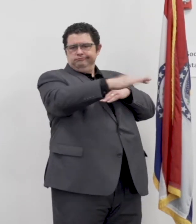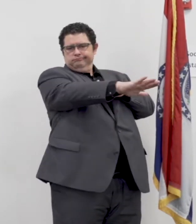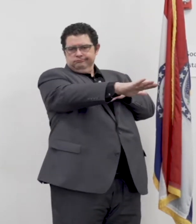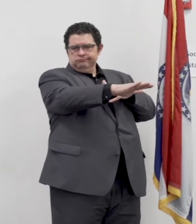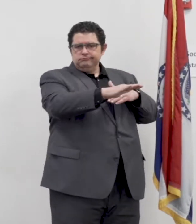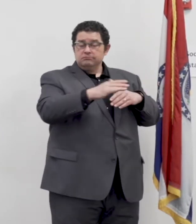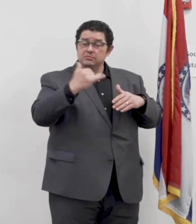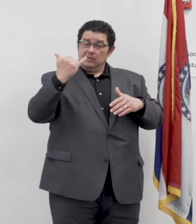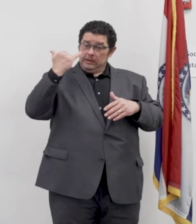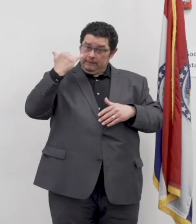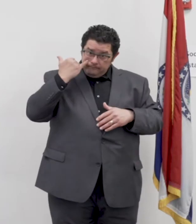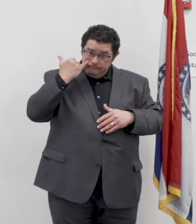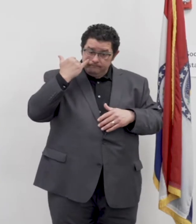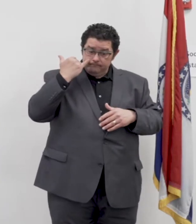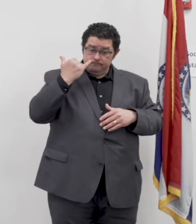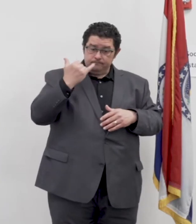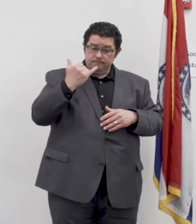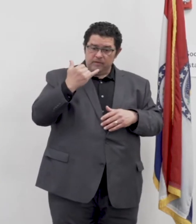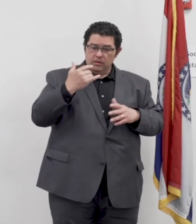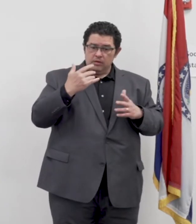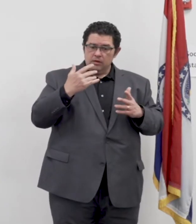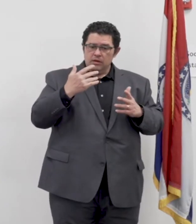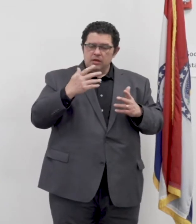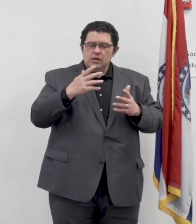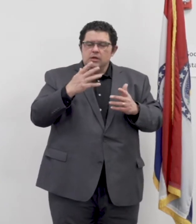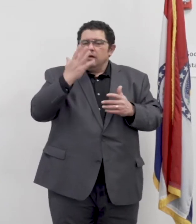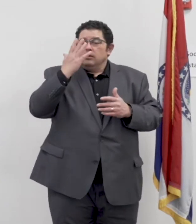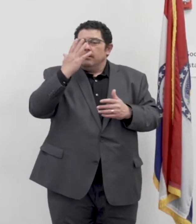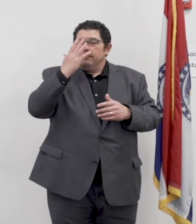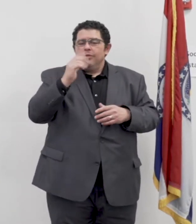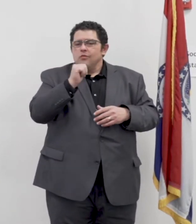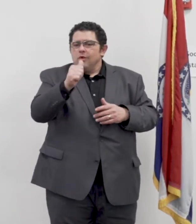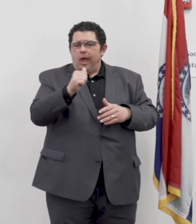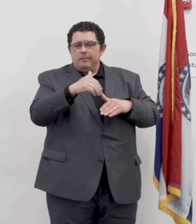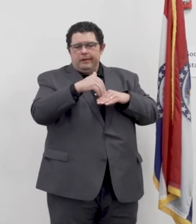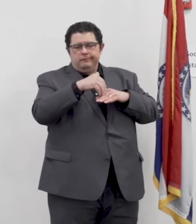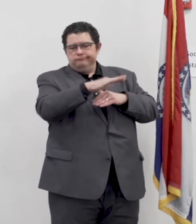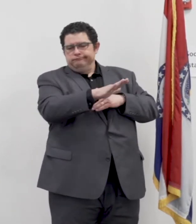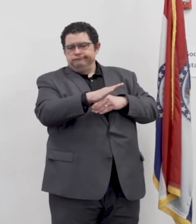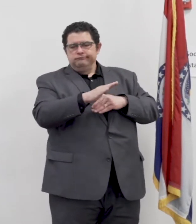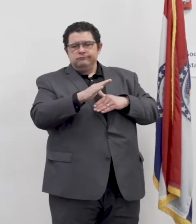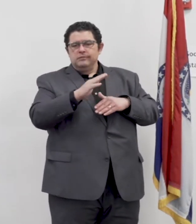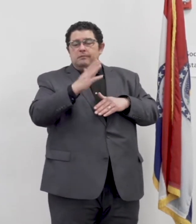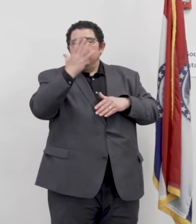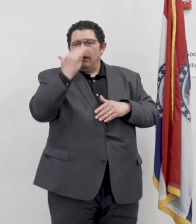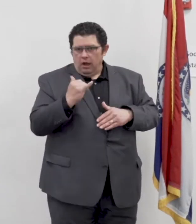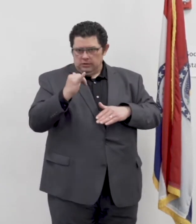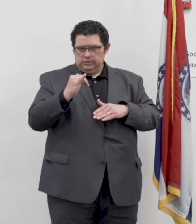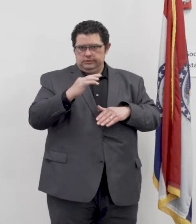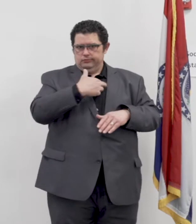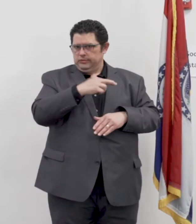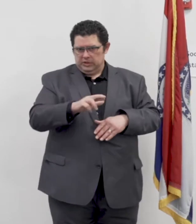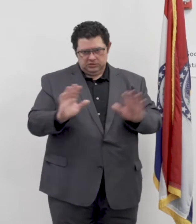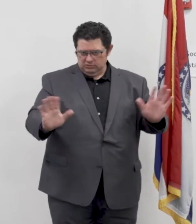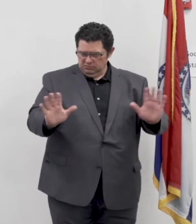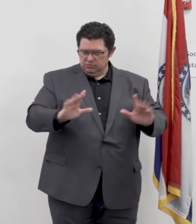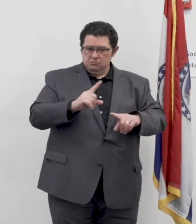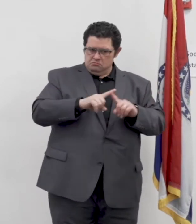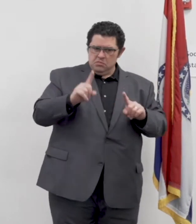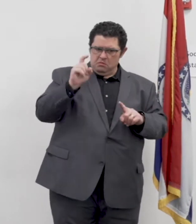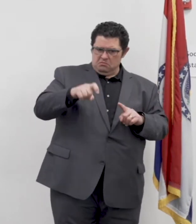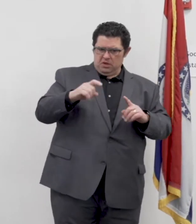they, for the sole reason that they are a place of worship. And they must comply for the other measures as well.